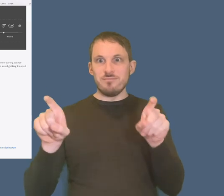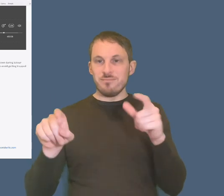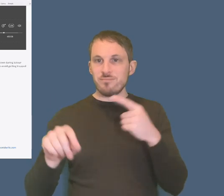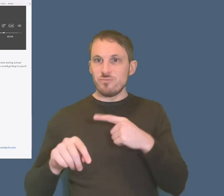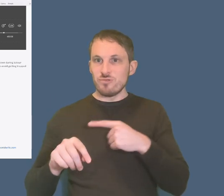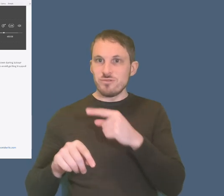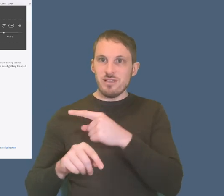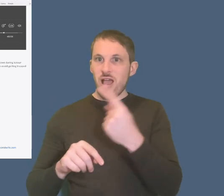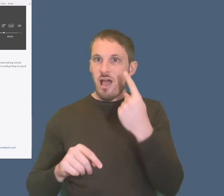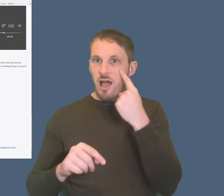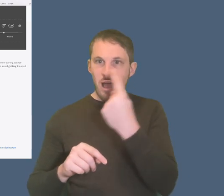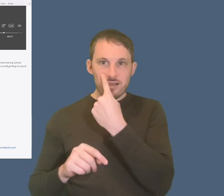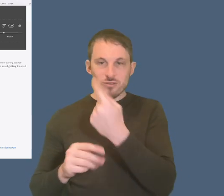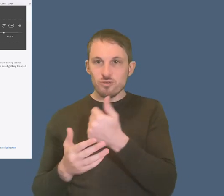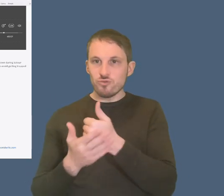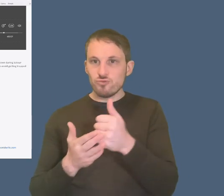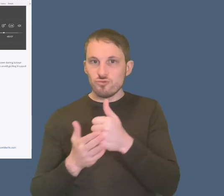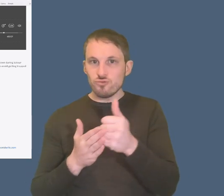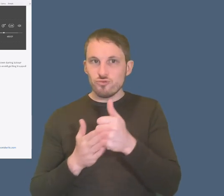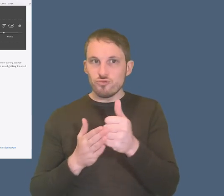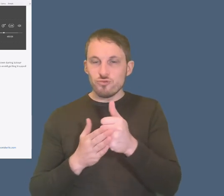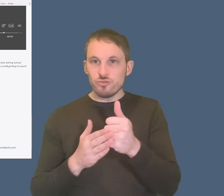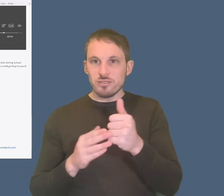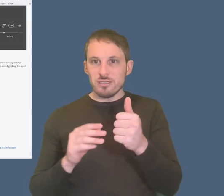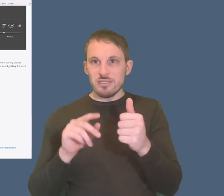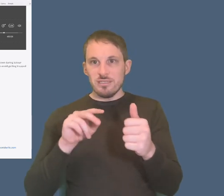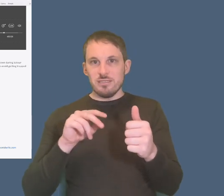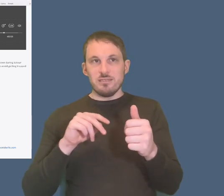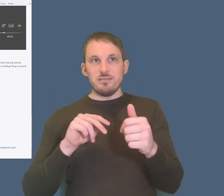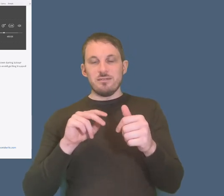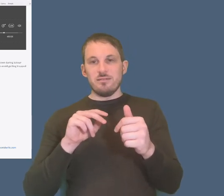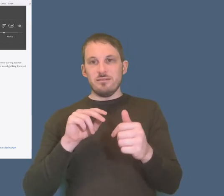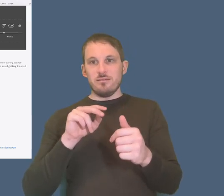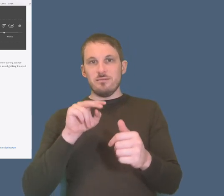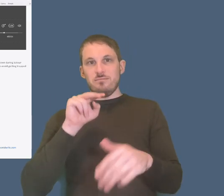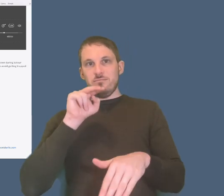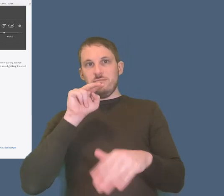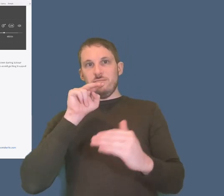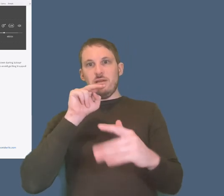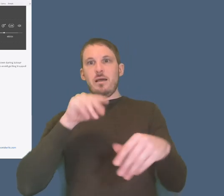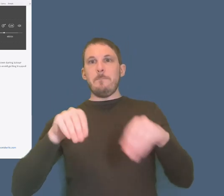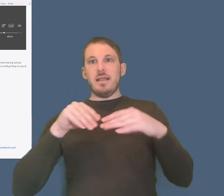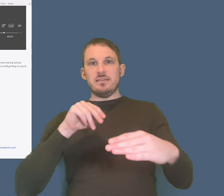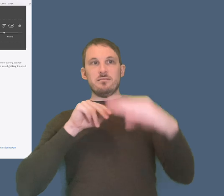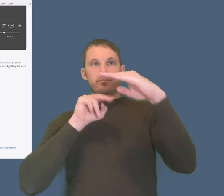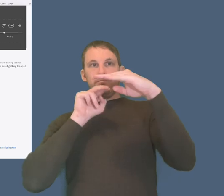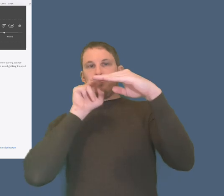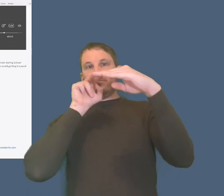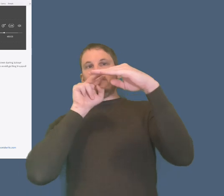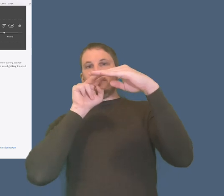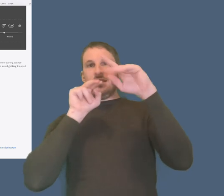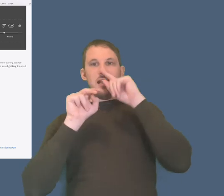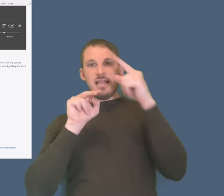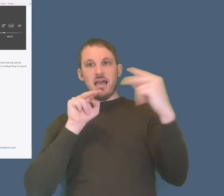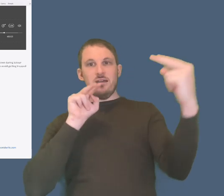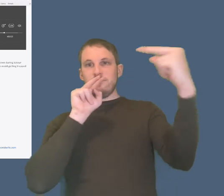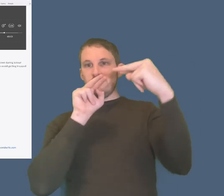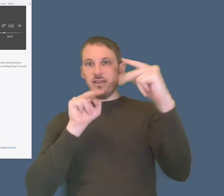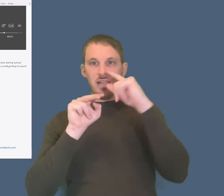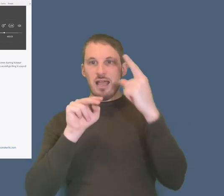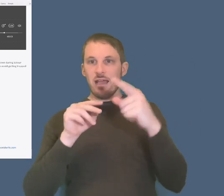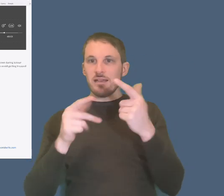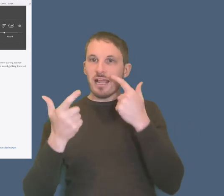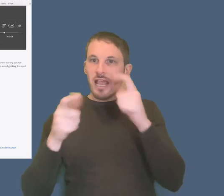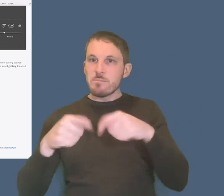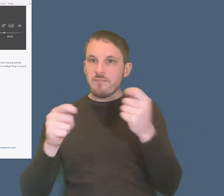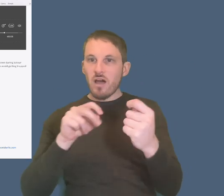quite low and almost behind their belly or behind drapes or behind gowns. And the care provider is down